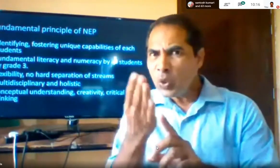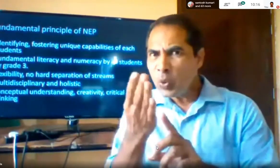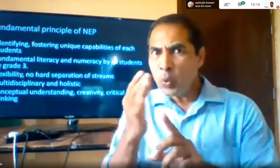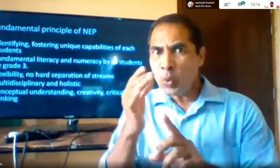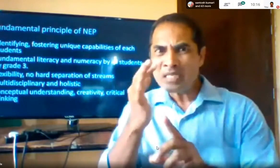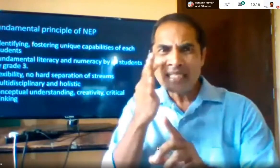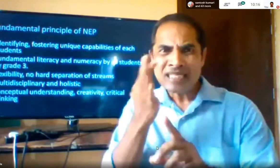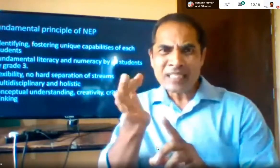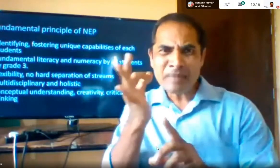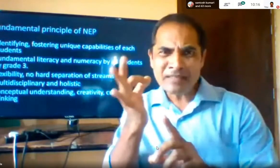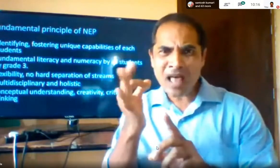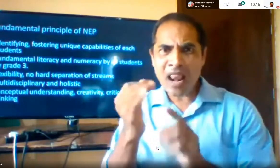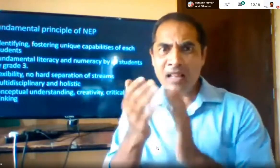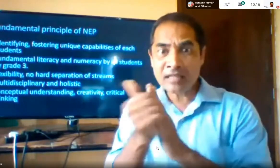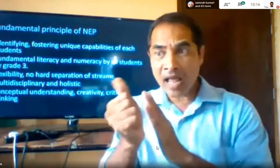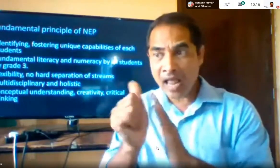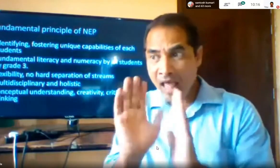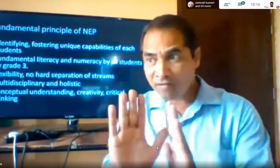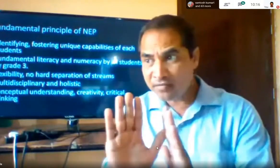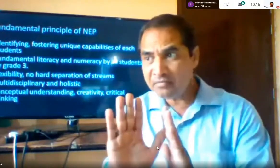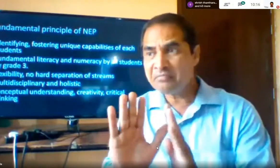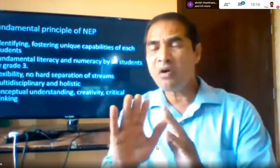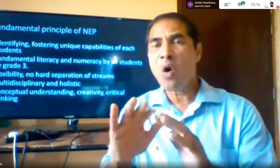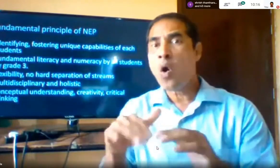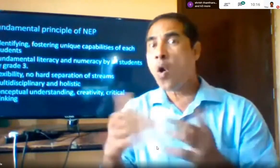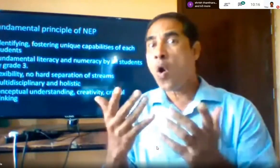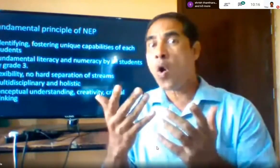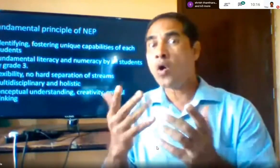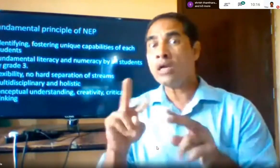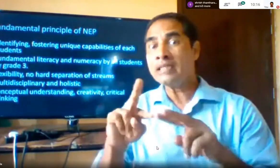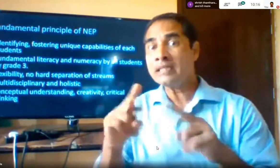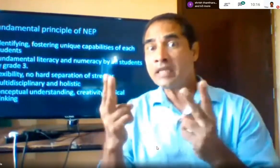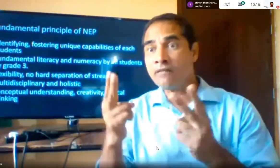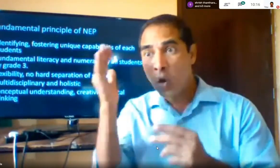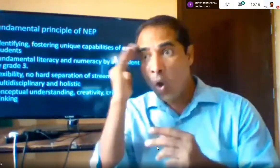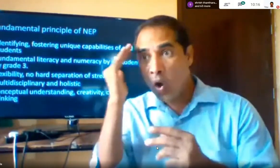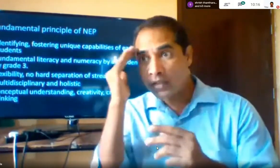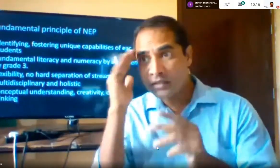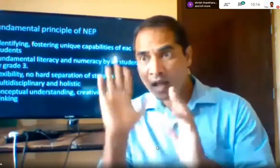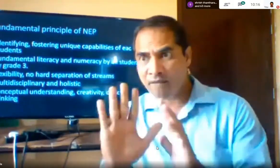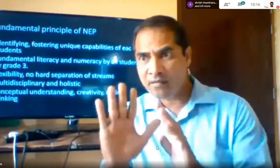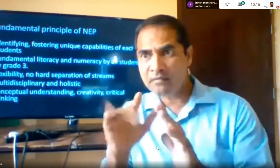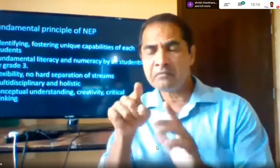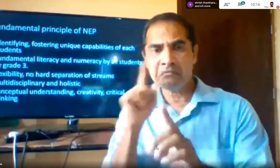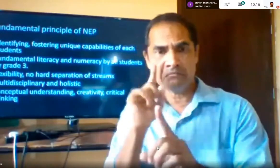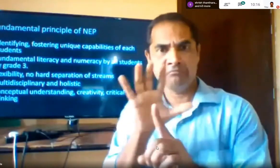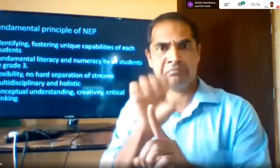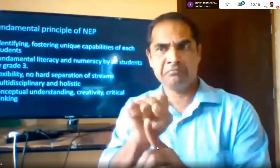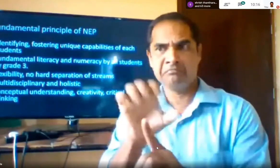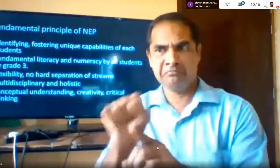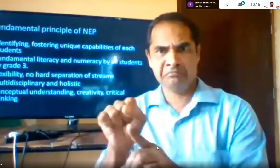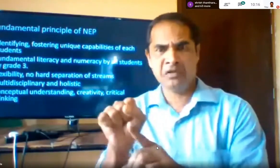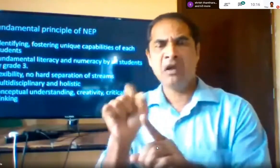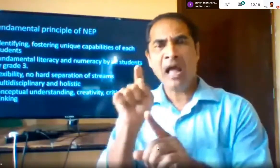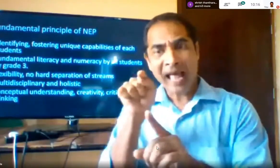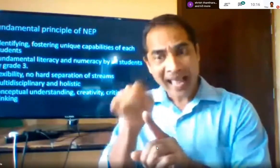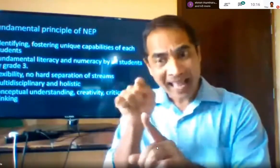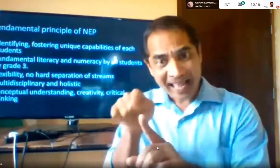the skill, or what is the skill of a student, or what is the student, what